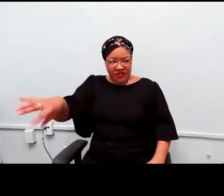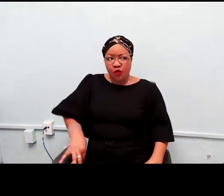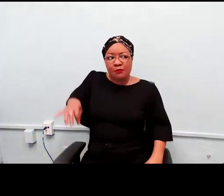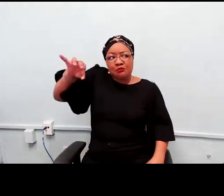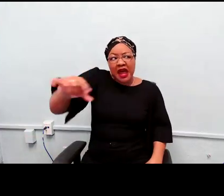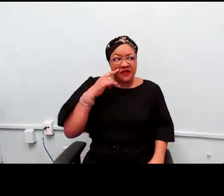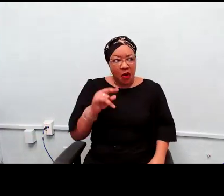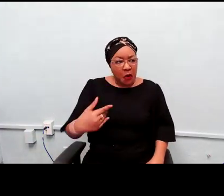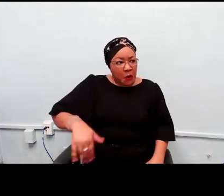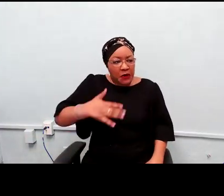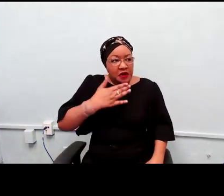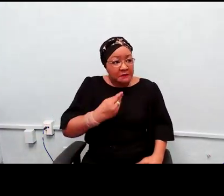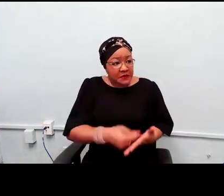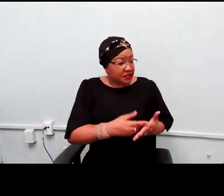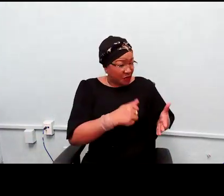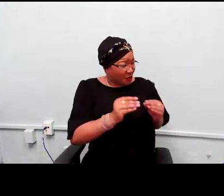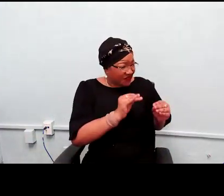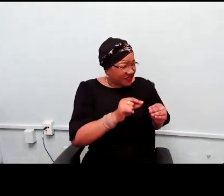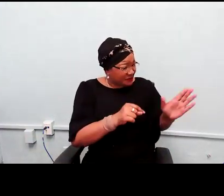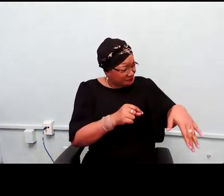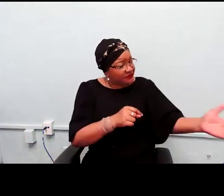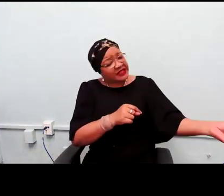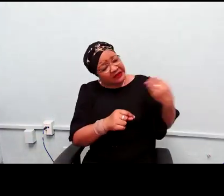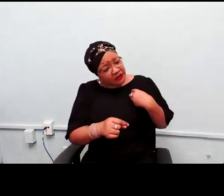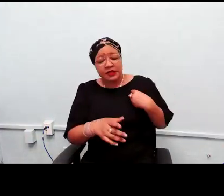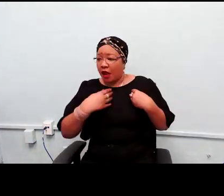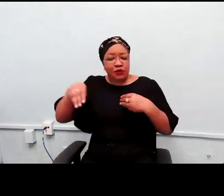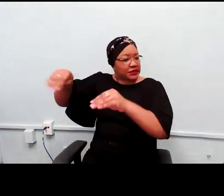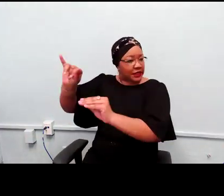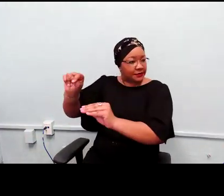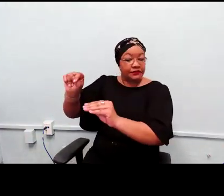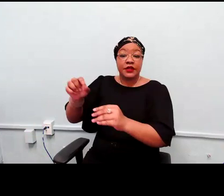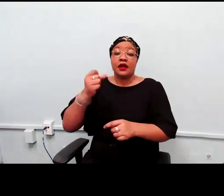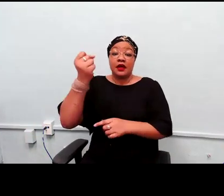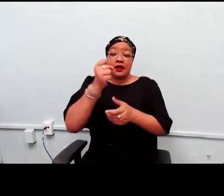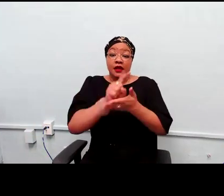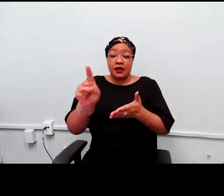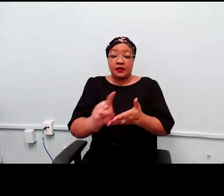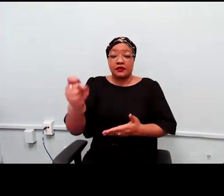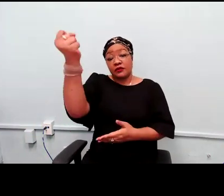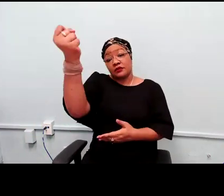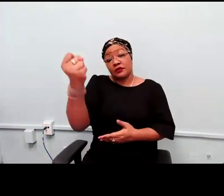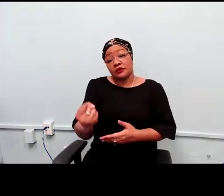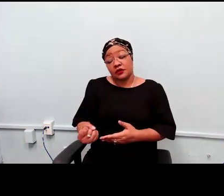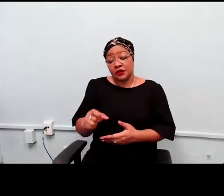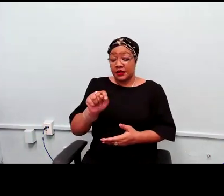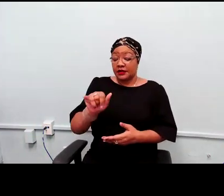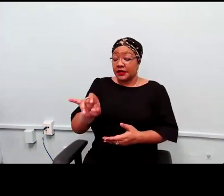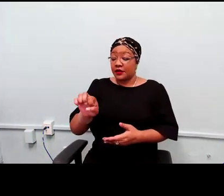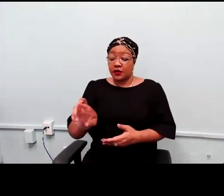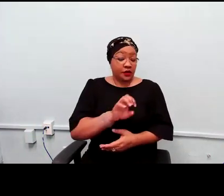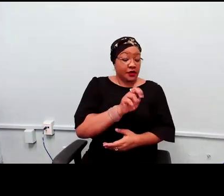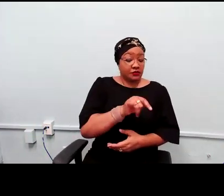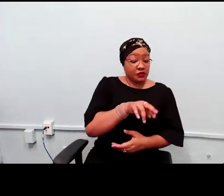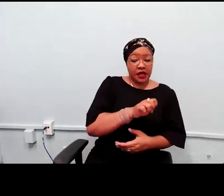it's true. Give them to me. You'll see. Every Saturday, Taylor and Mario took the bus down to Griffith Park to